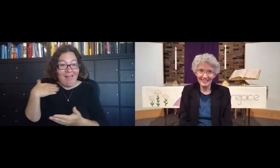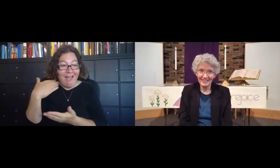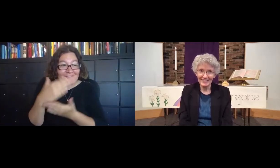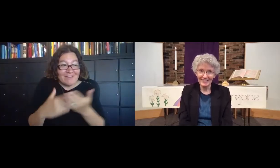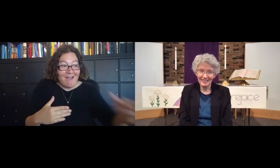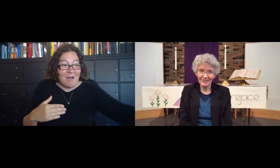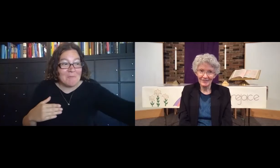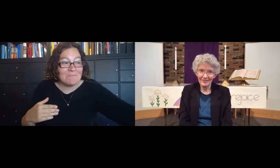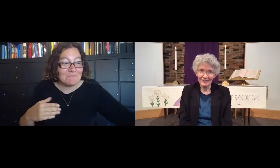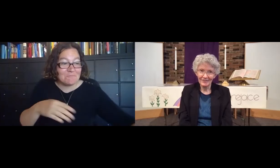So,